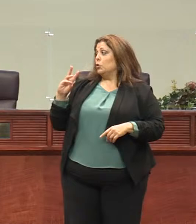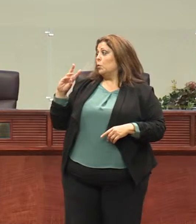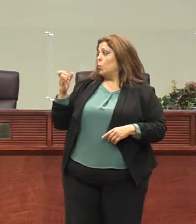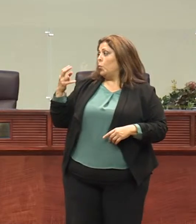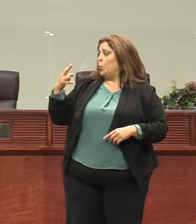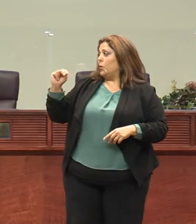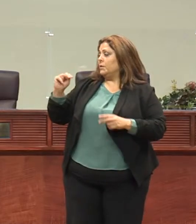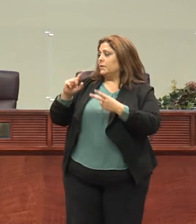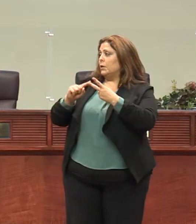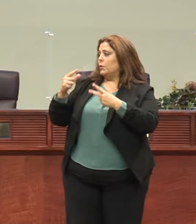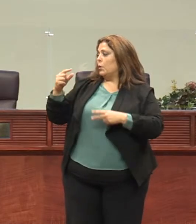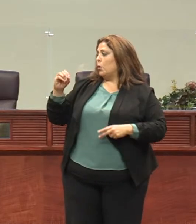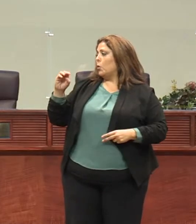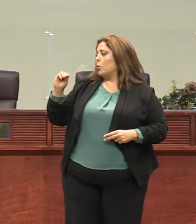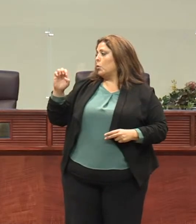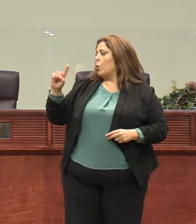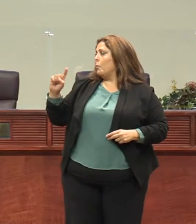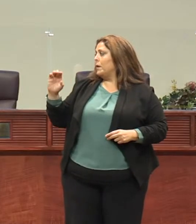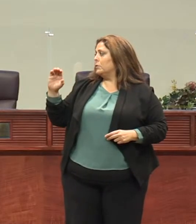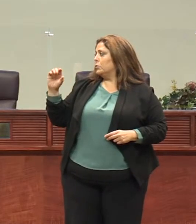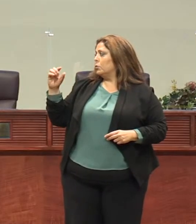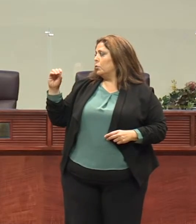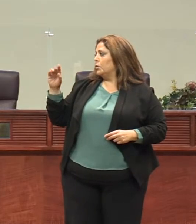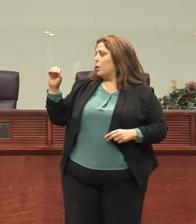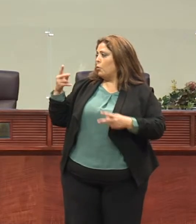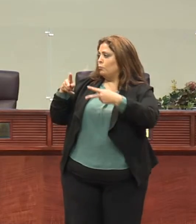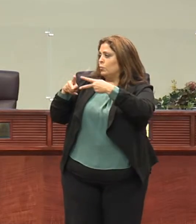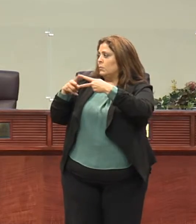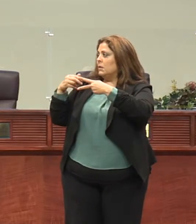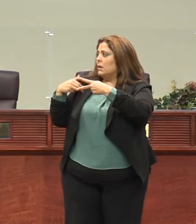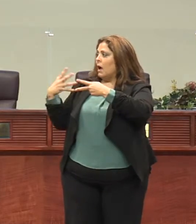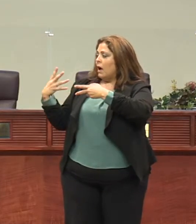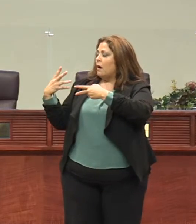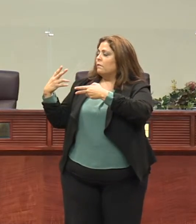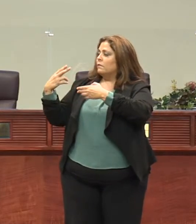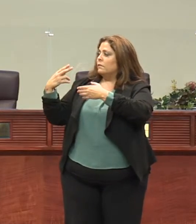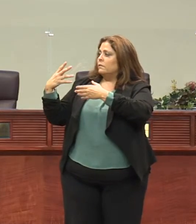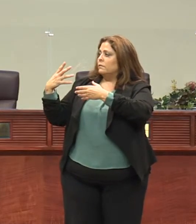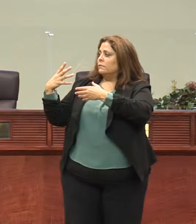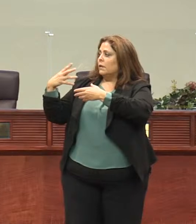and Commissioner Gomez-Cordero have joined us. If